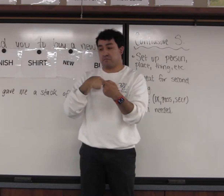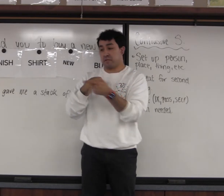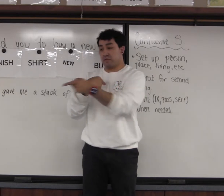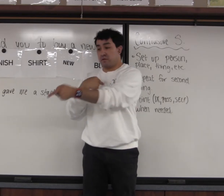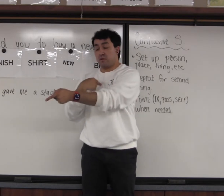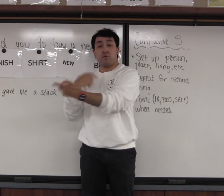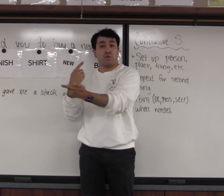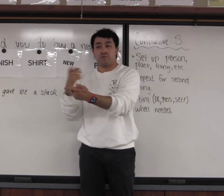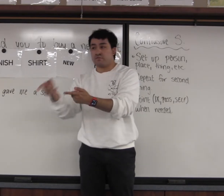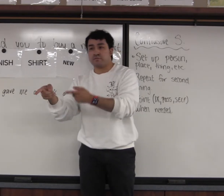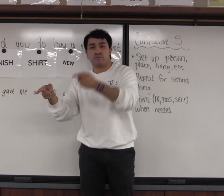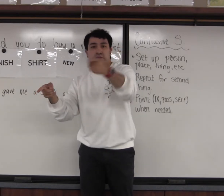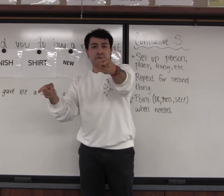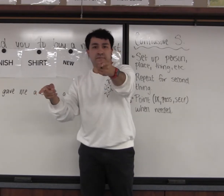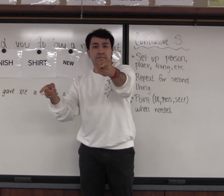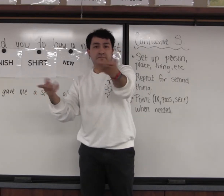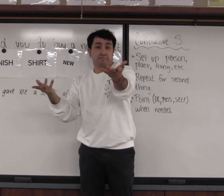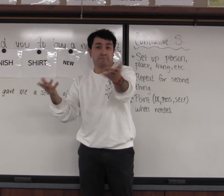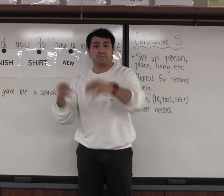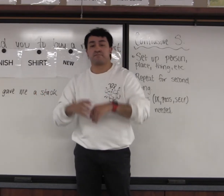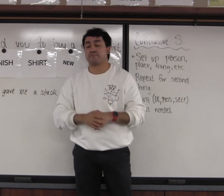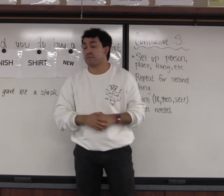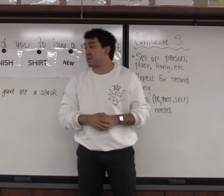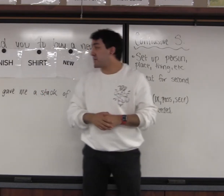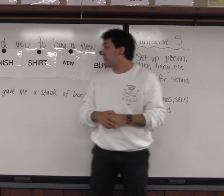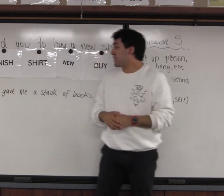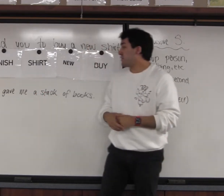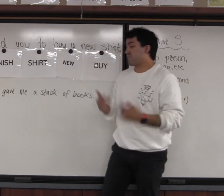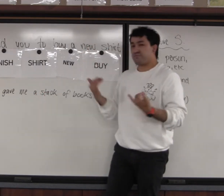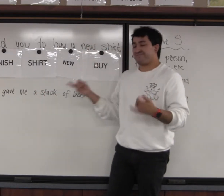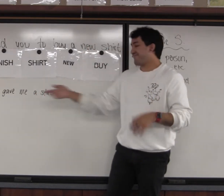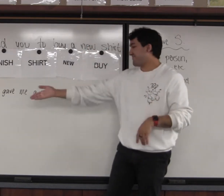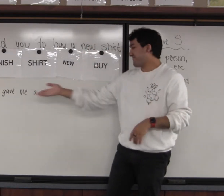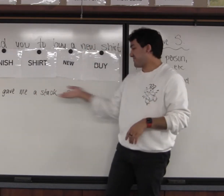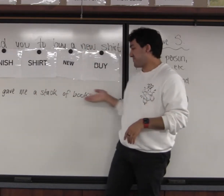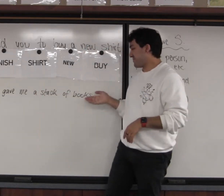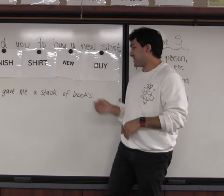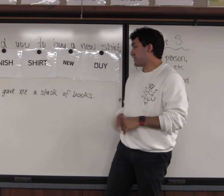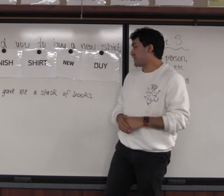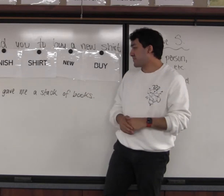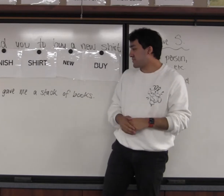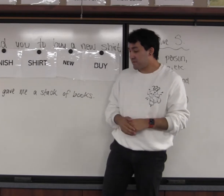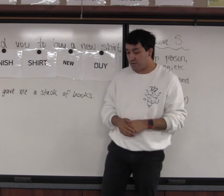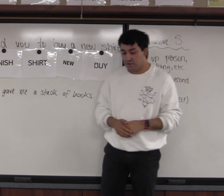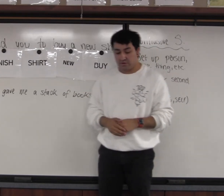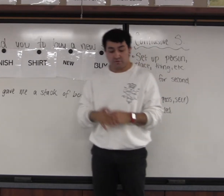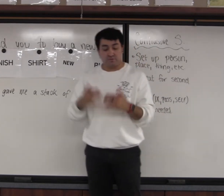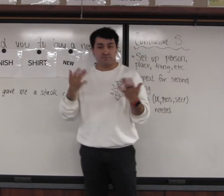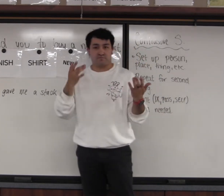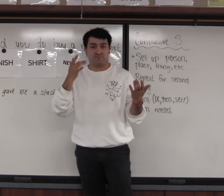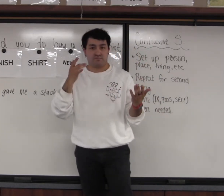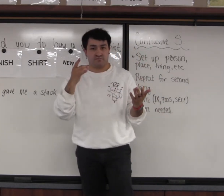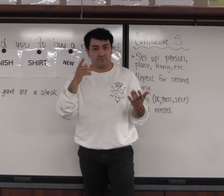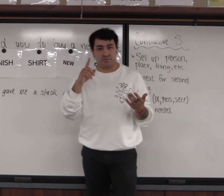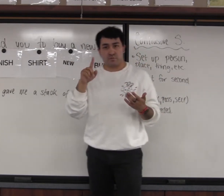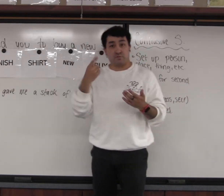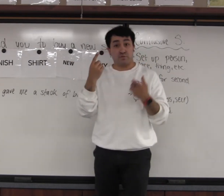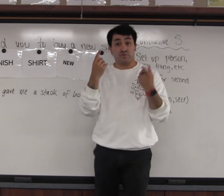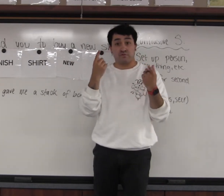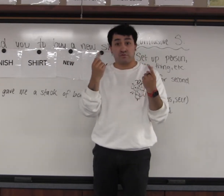talked about what would that happen if the directional went from me to you, and so let's go ahead and look at another example if